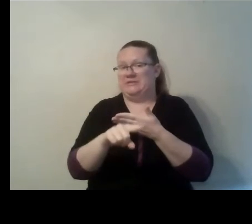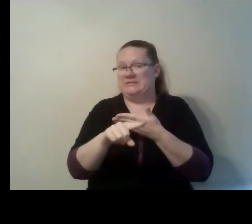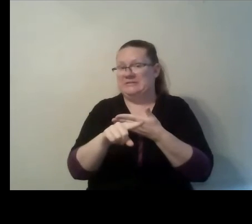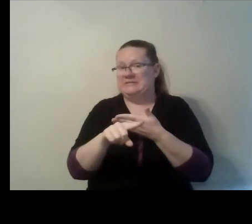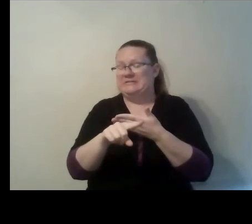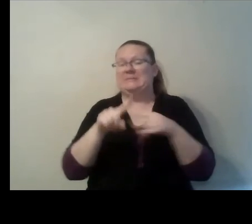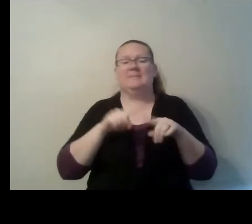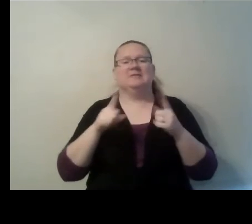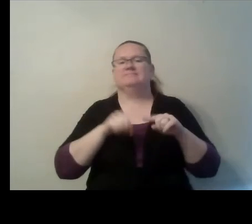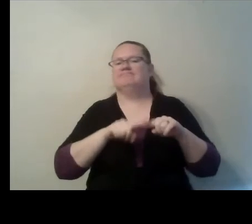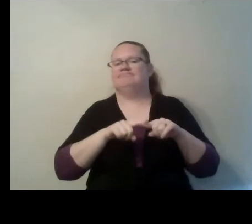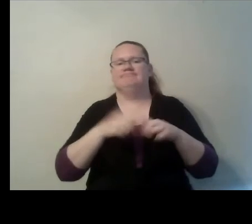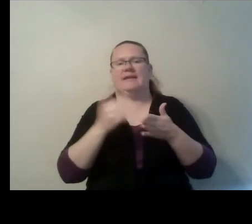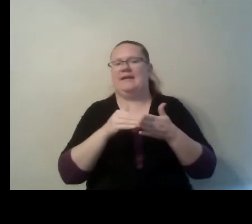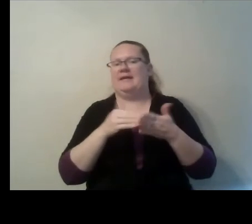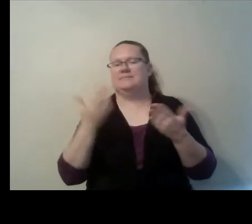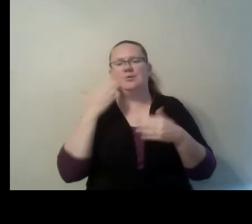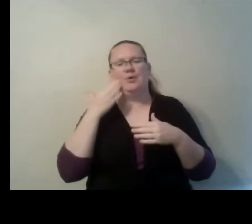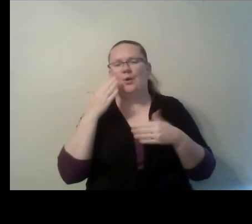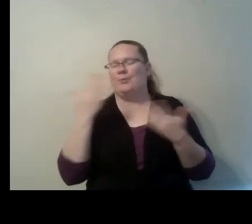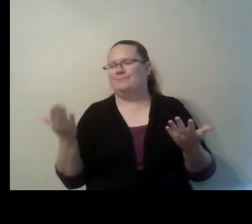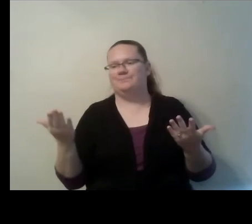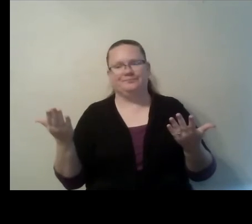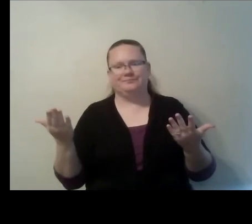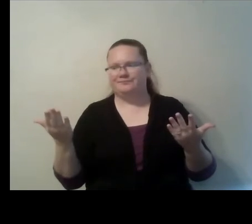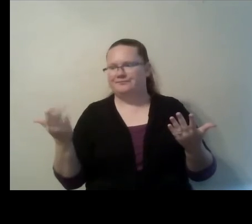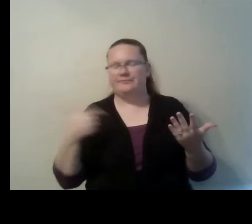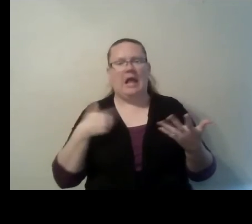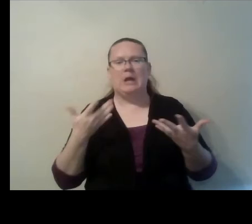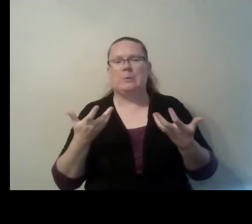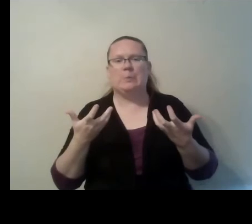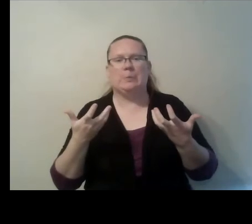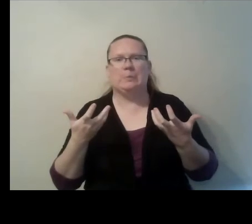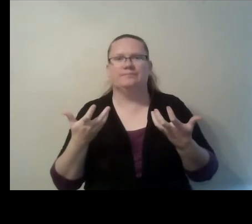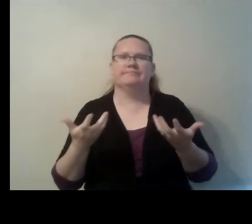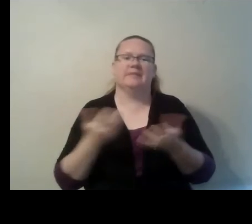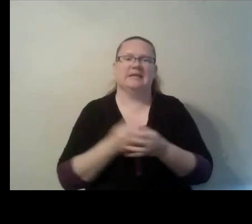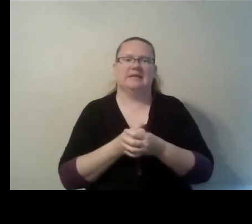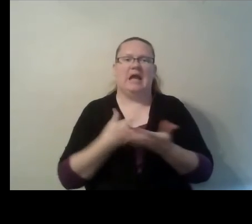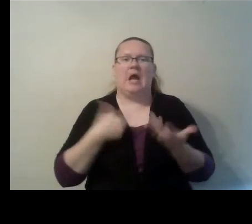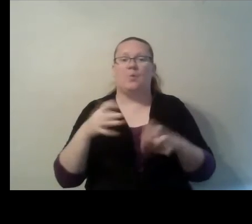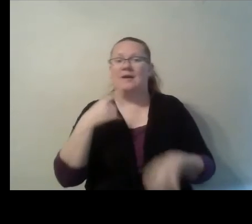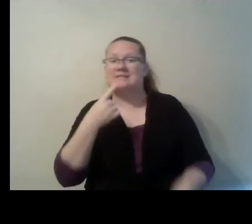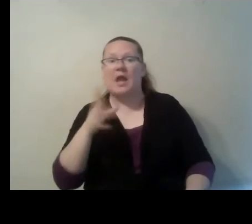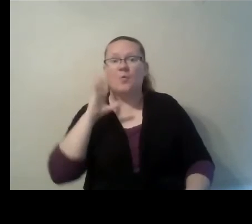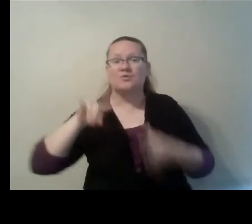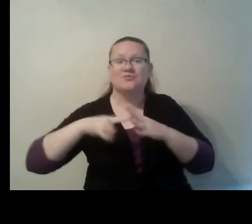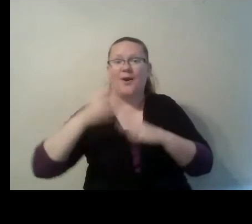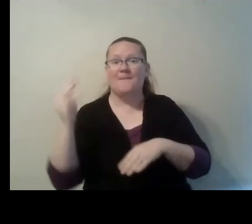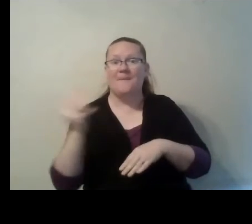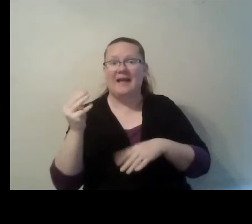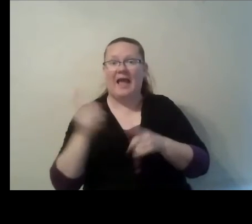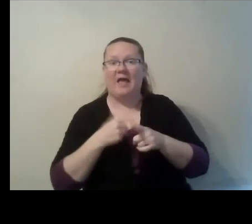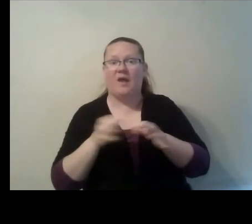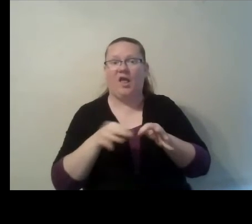all depends. Again, Brooks, I don't want to tell you, hey, it's going to happen Monday, but it's going to happen sometime